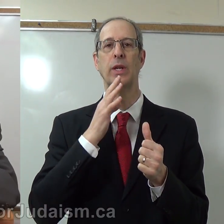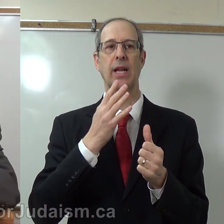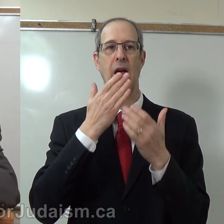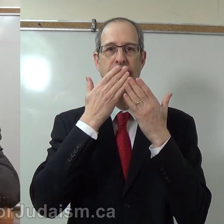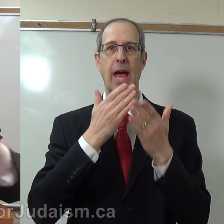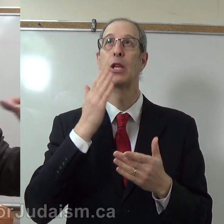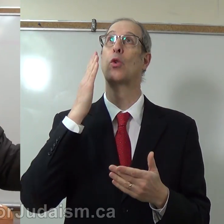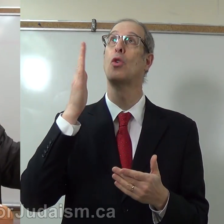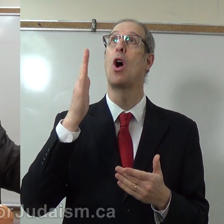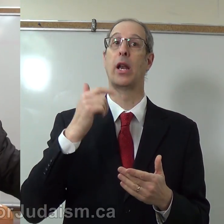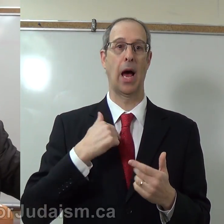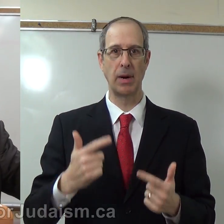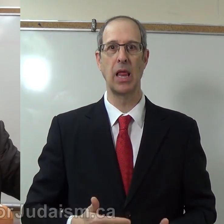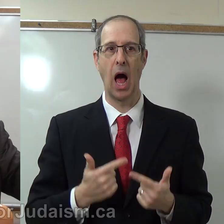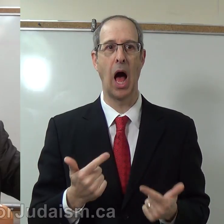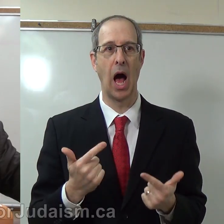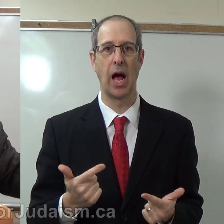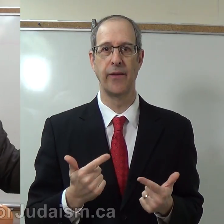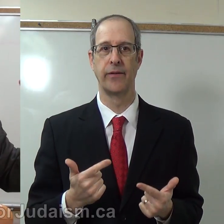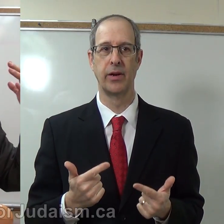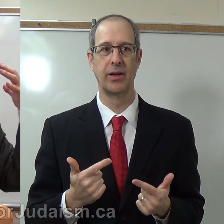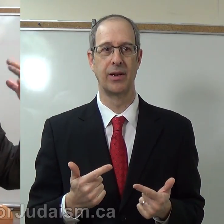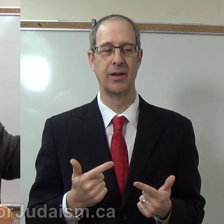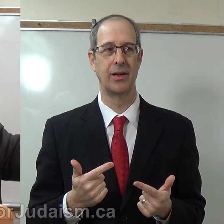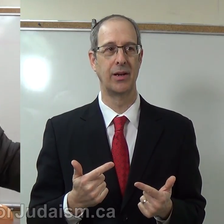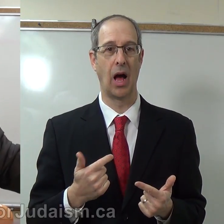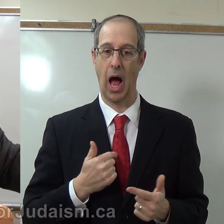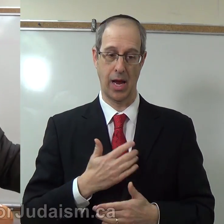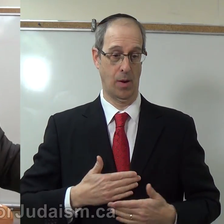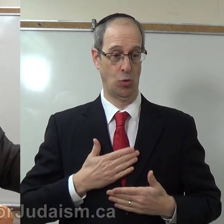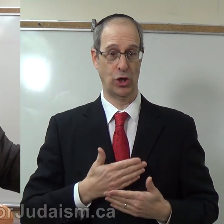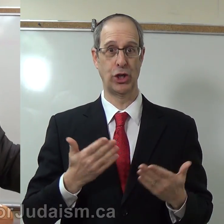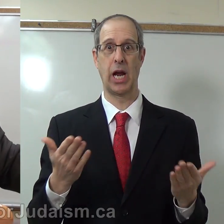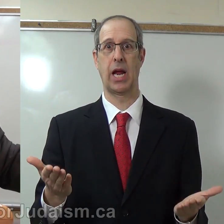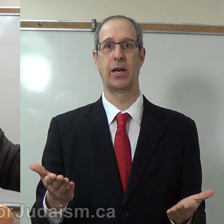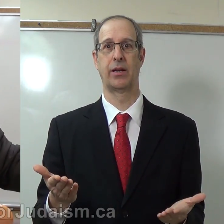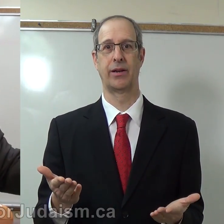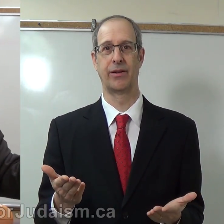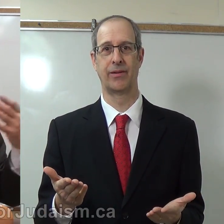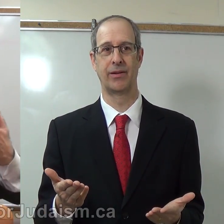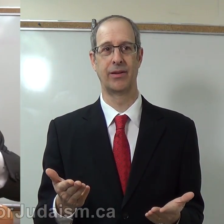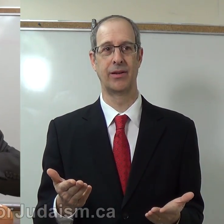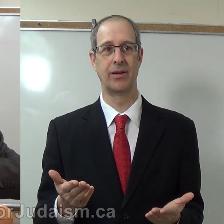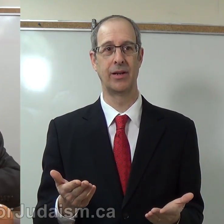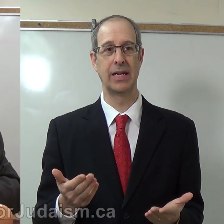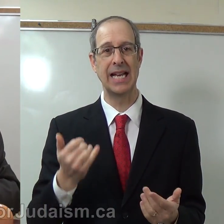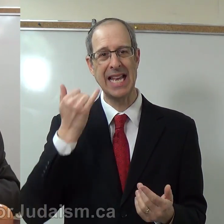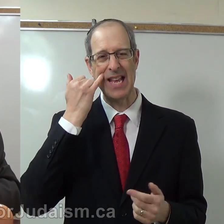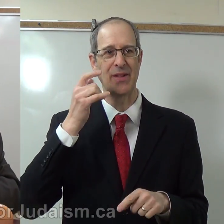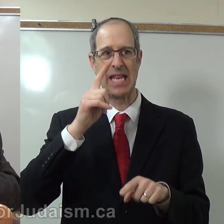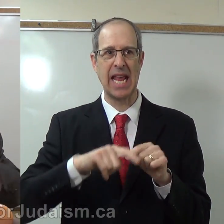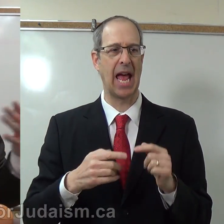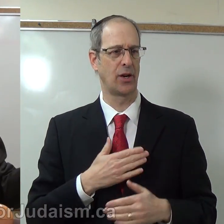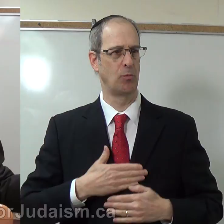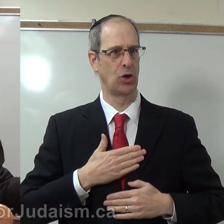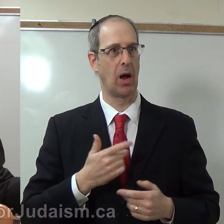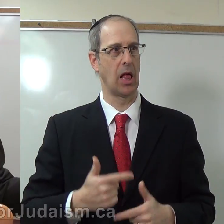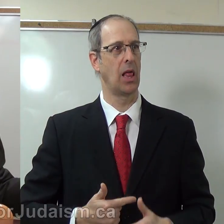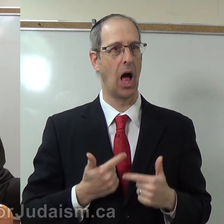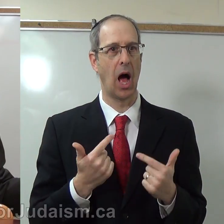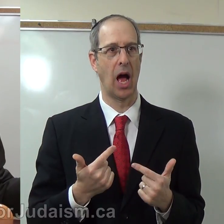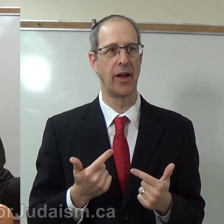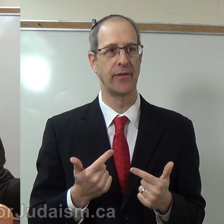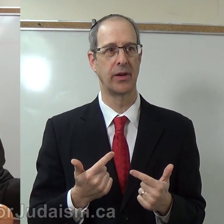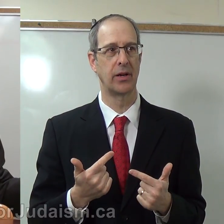you God I'm alive I appreciate this if we can't appreciate being alive